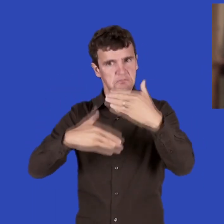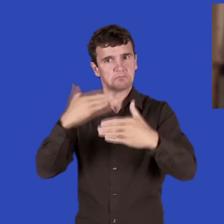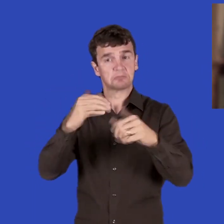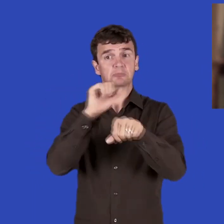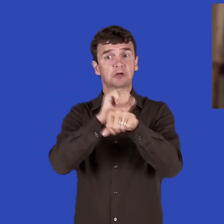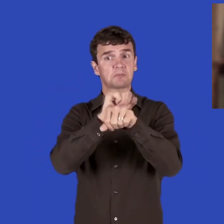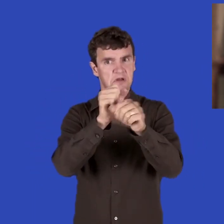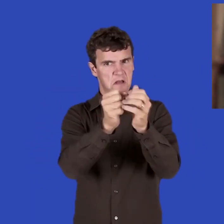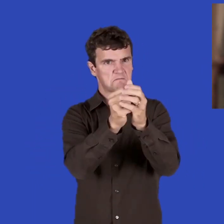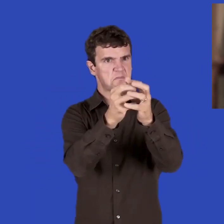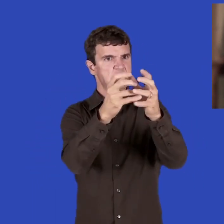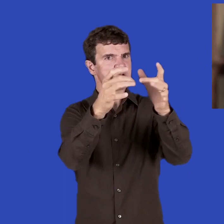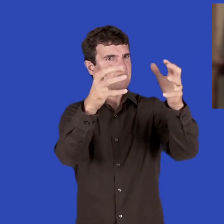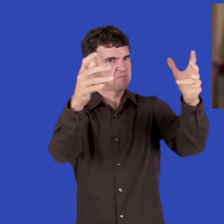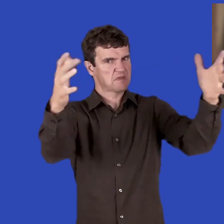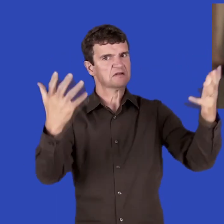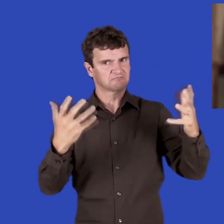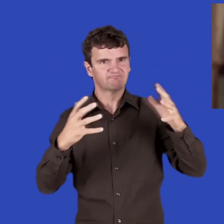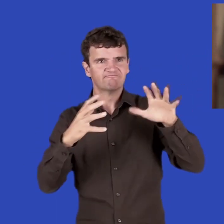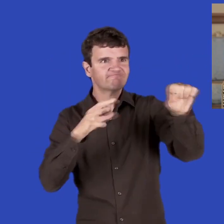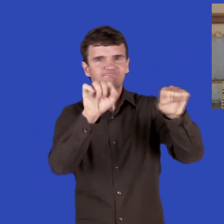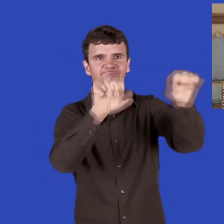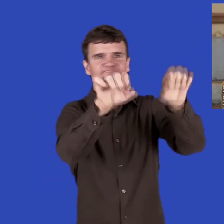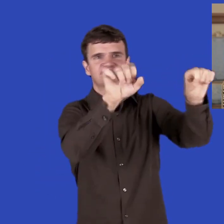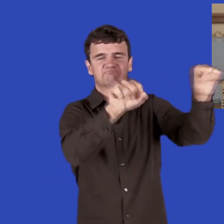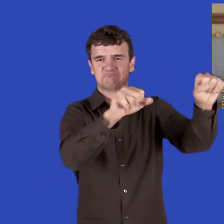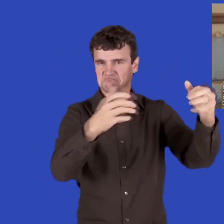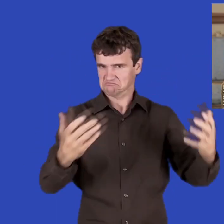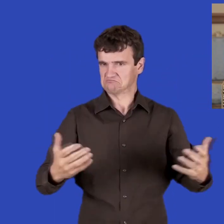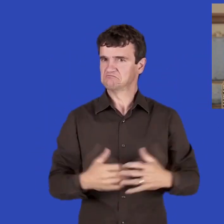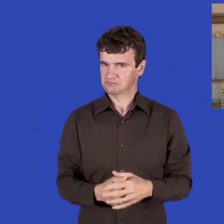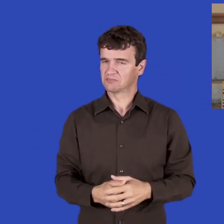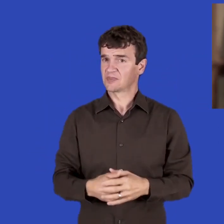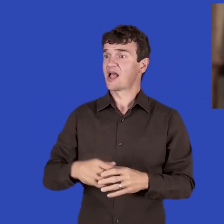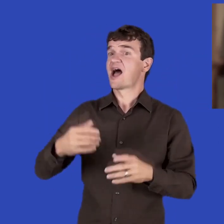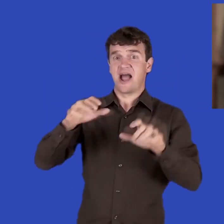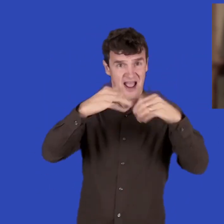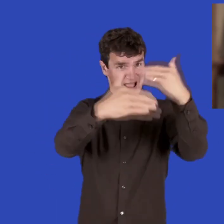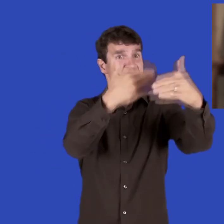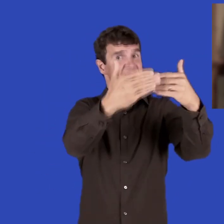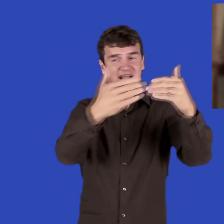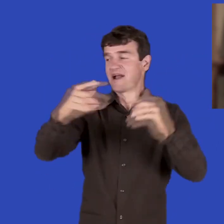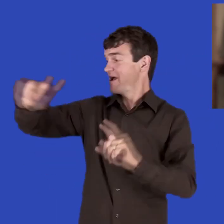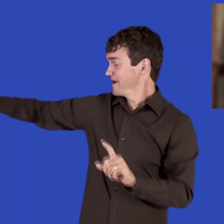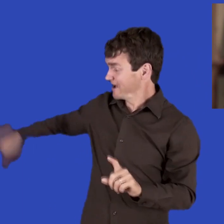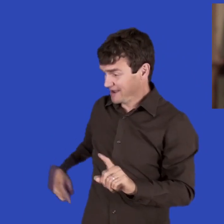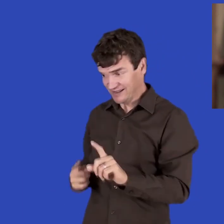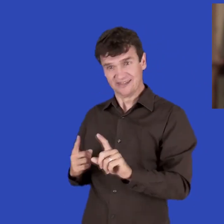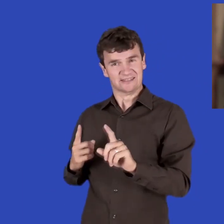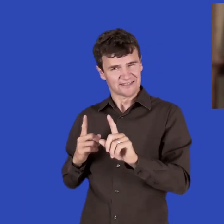human history where there are more opportunities in front of you. You just have to get through the barriers and the